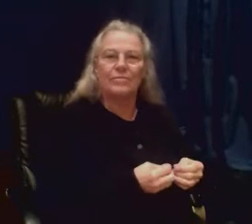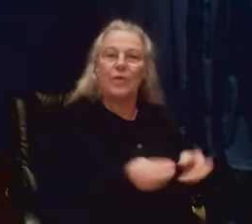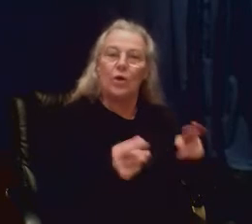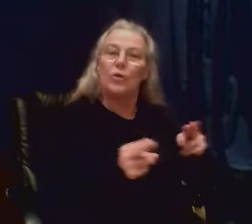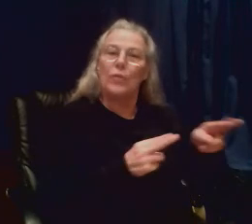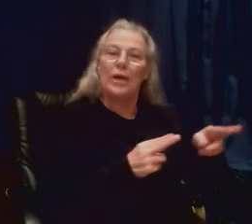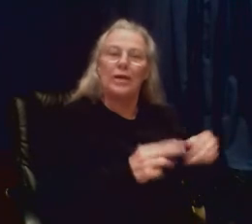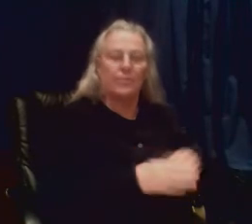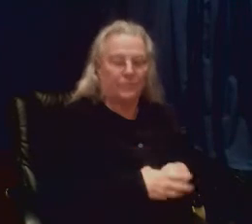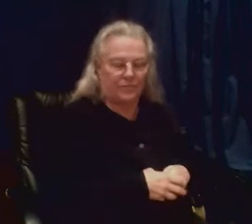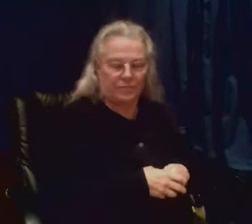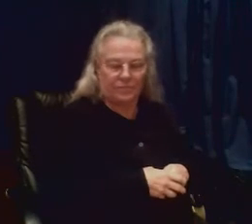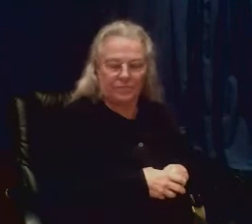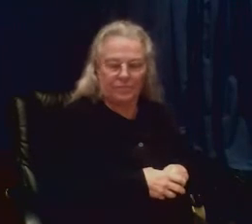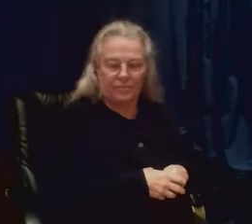Are you ready?